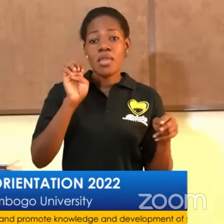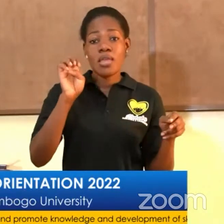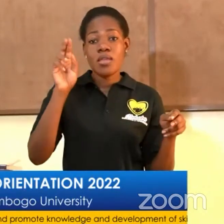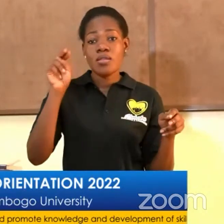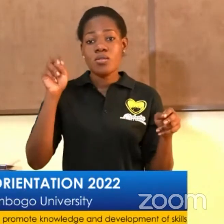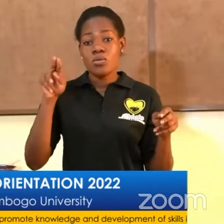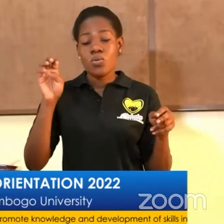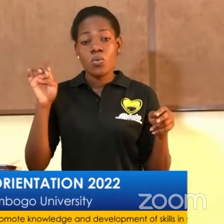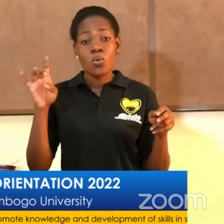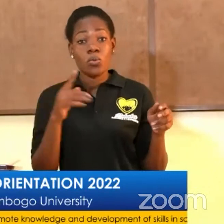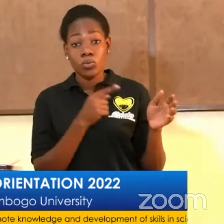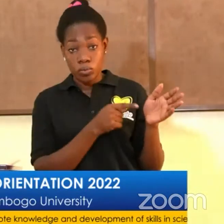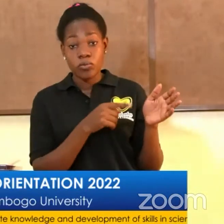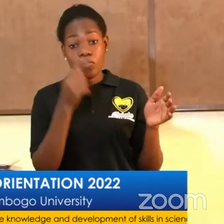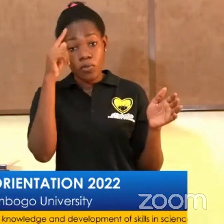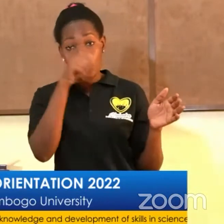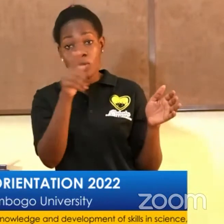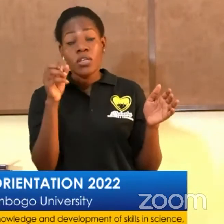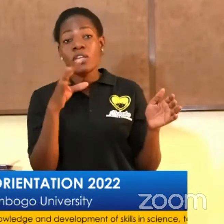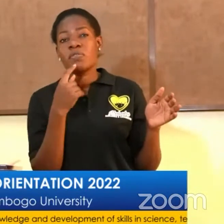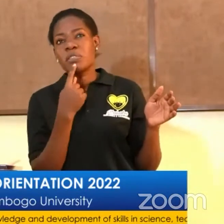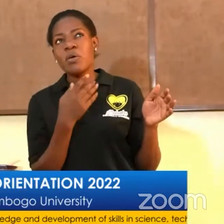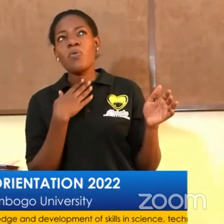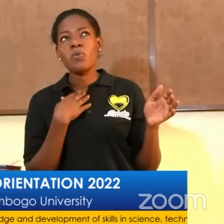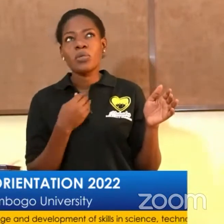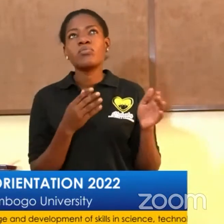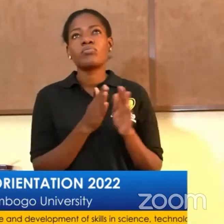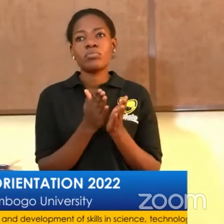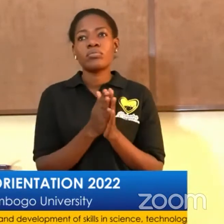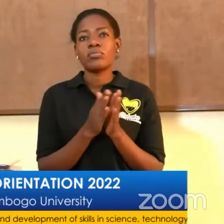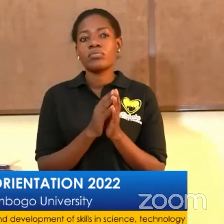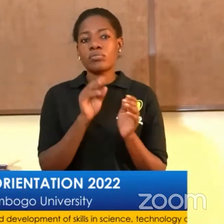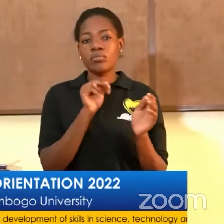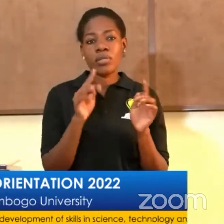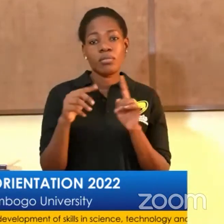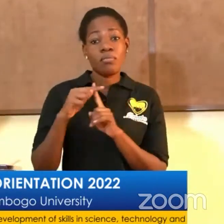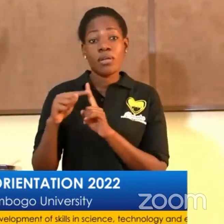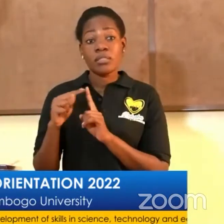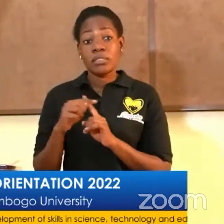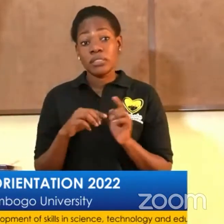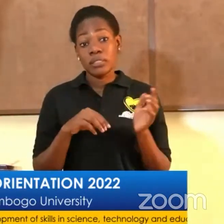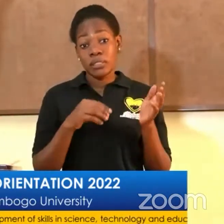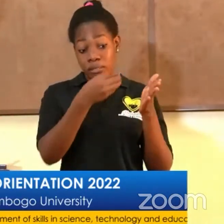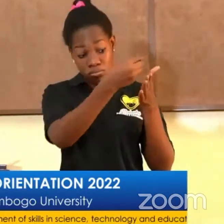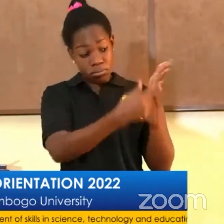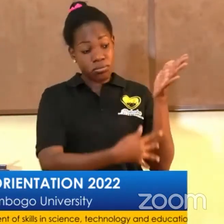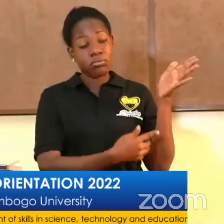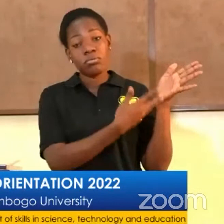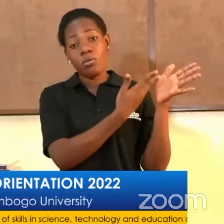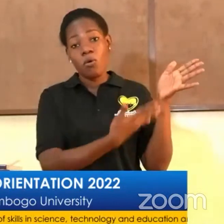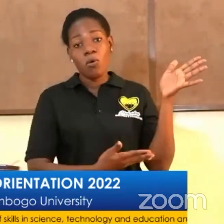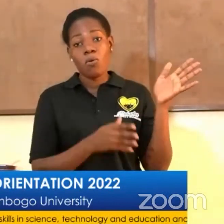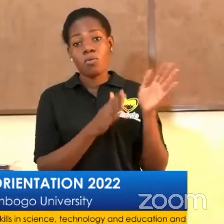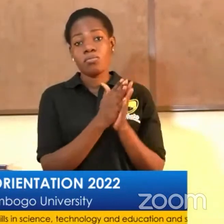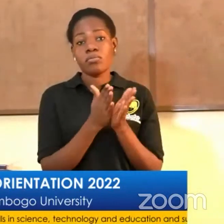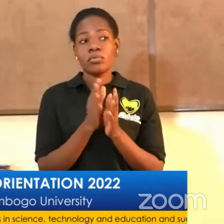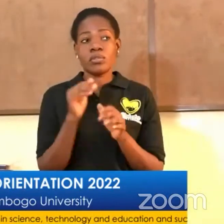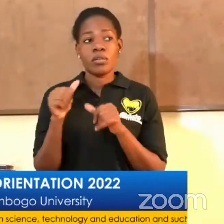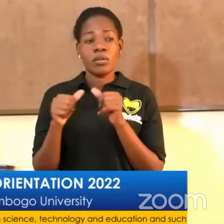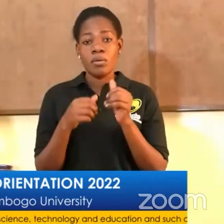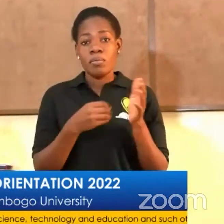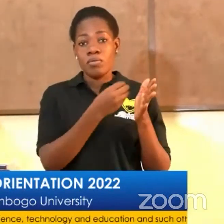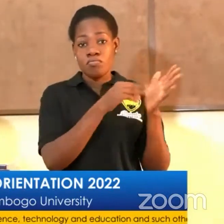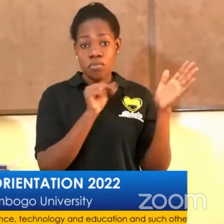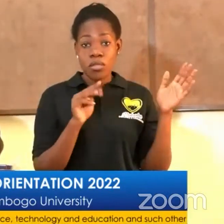you. You say, I want a book on mathematics, the library catalog will show you all books on mathematics. You want